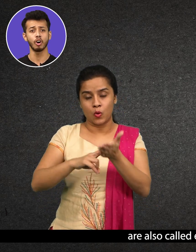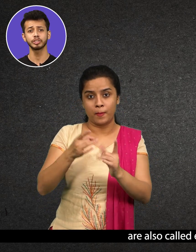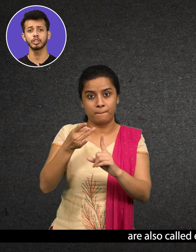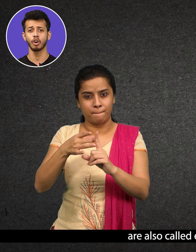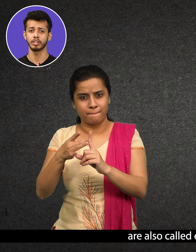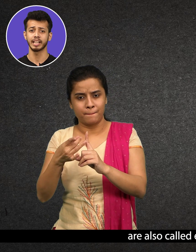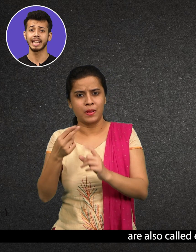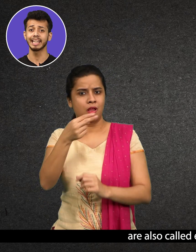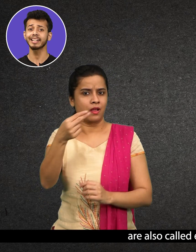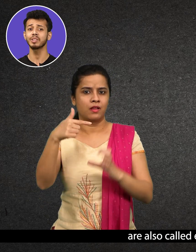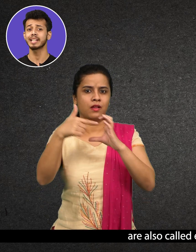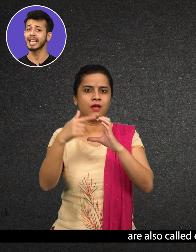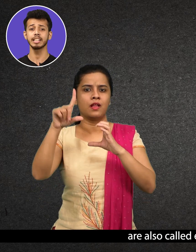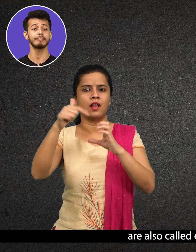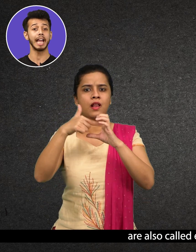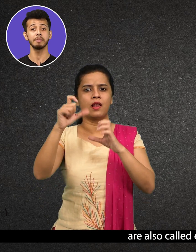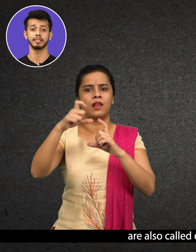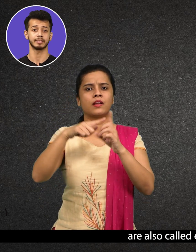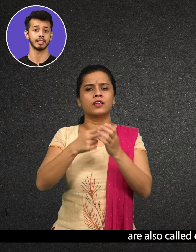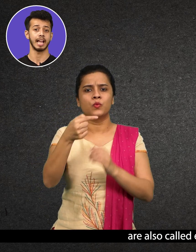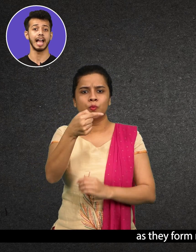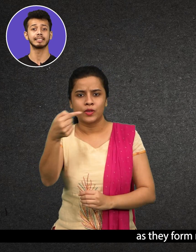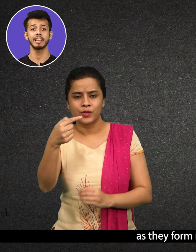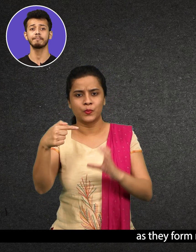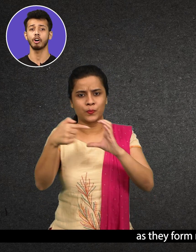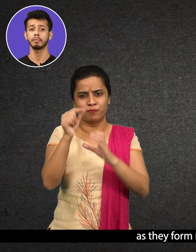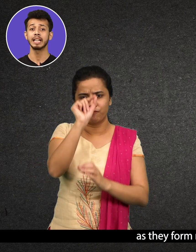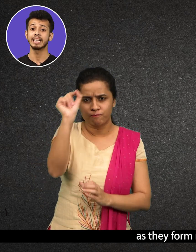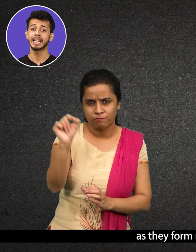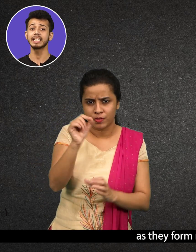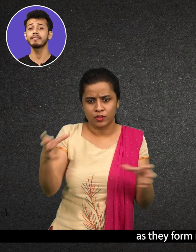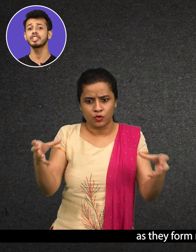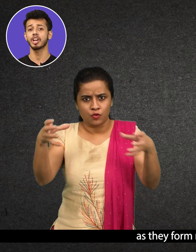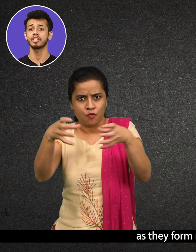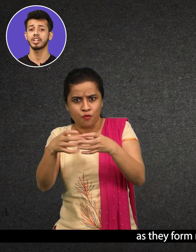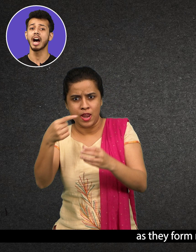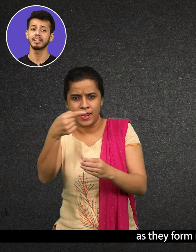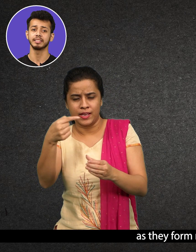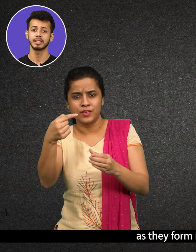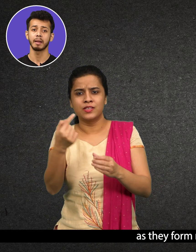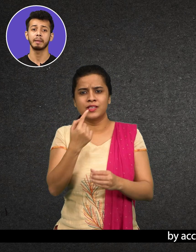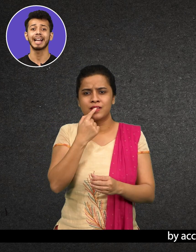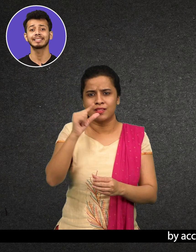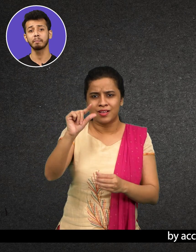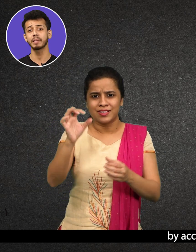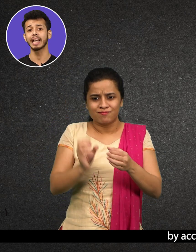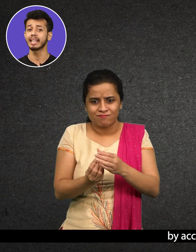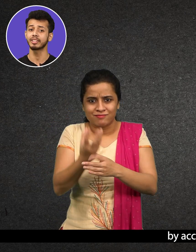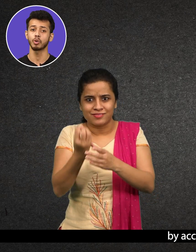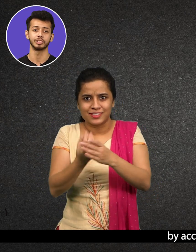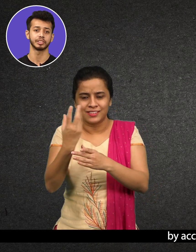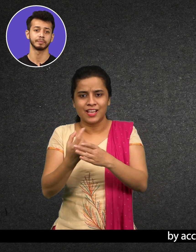Non-metals are also called electronegative elements as they form negatively charged ions by